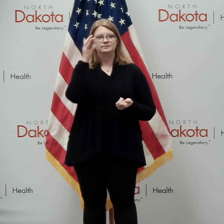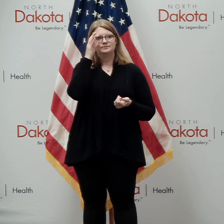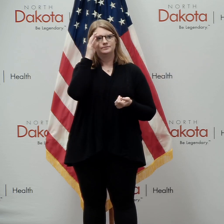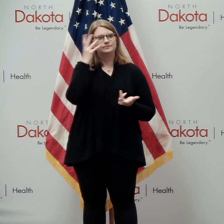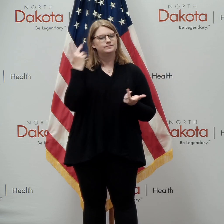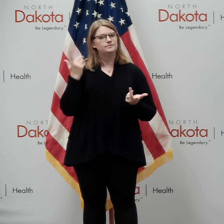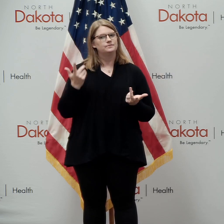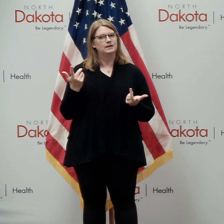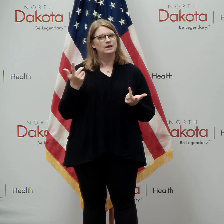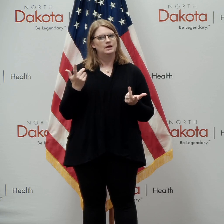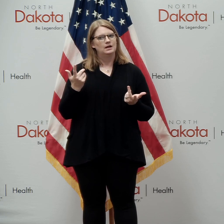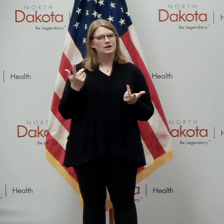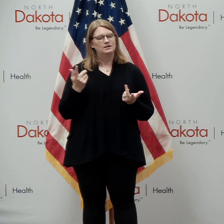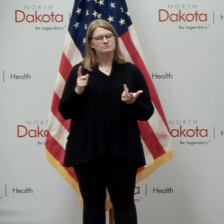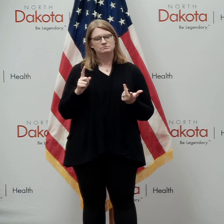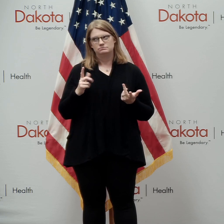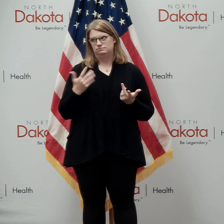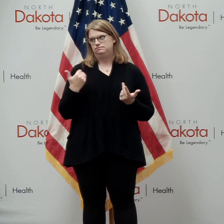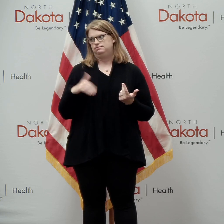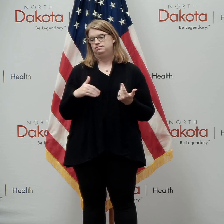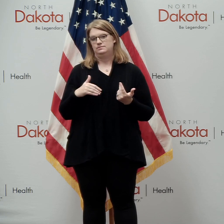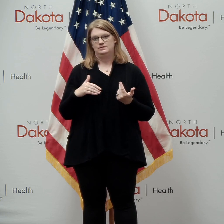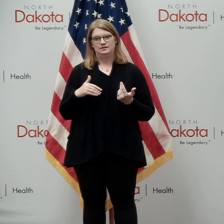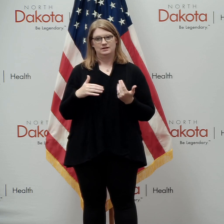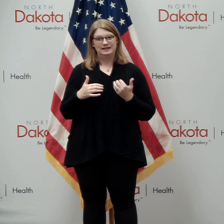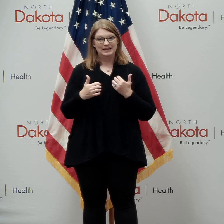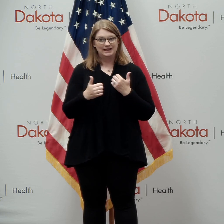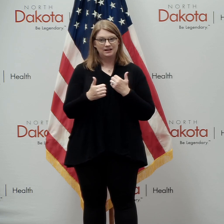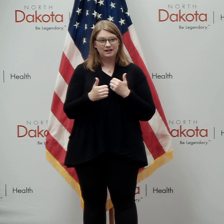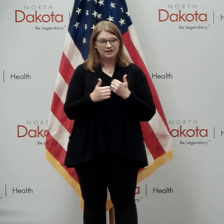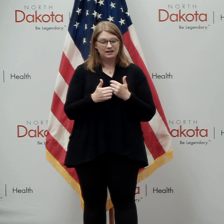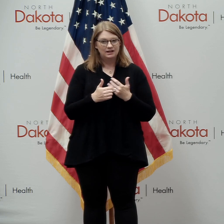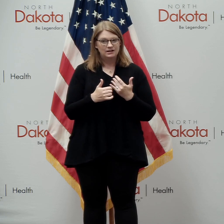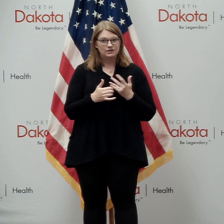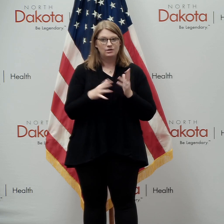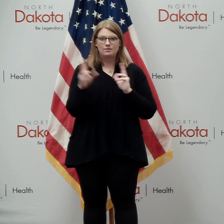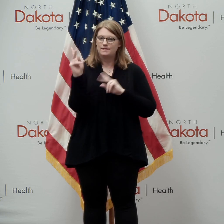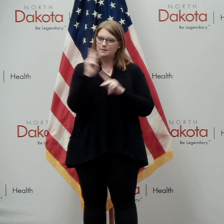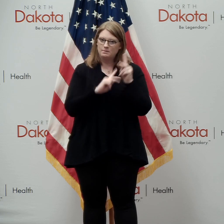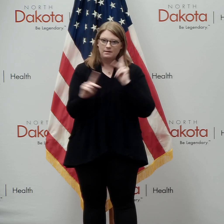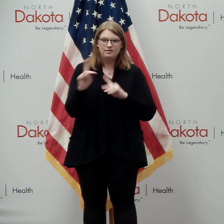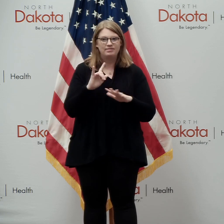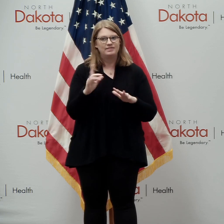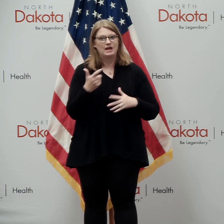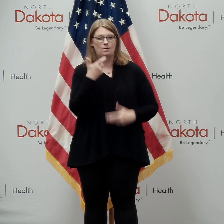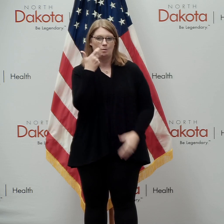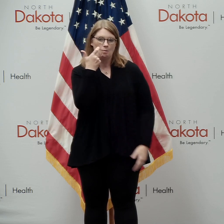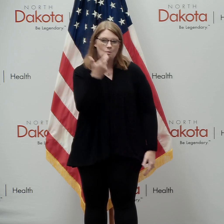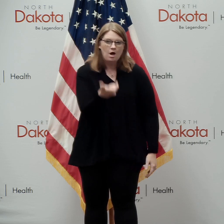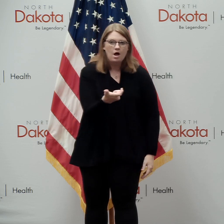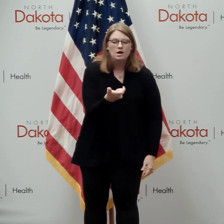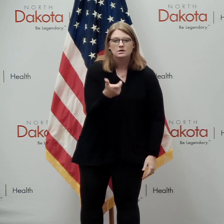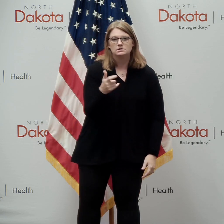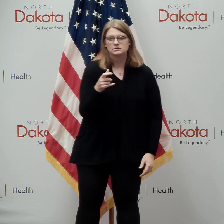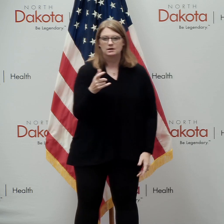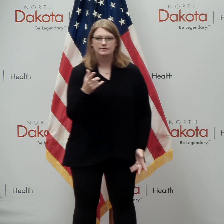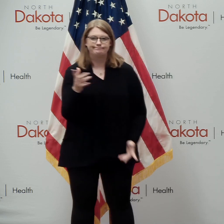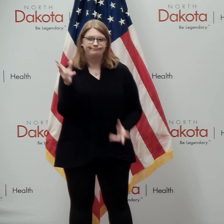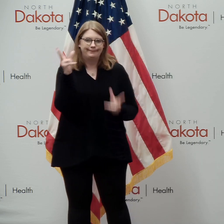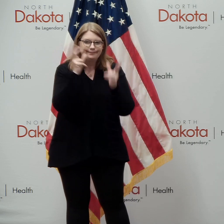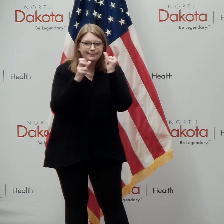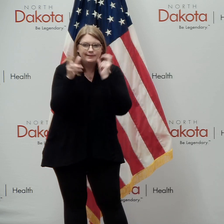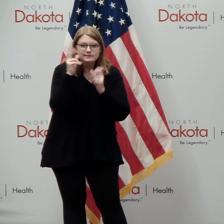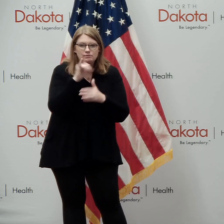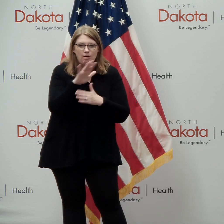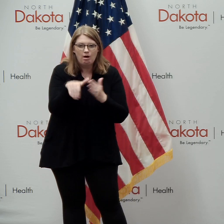I've got a deep amount of gratitude for every single person that watches these every day, hangs in here, listens to all the questions through